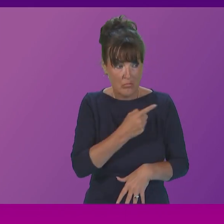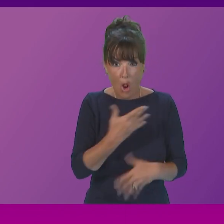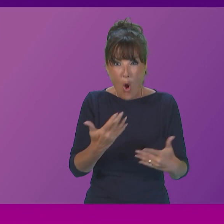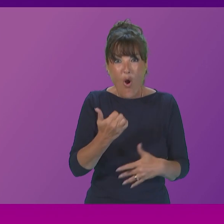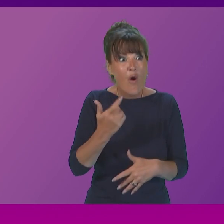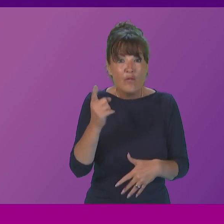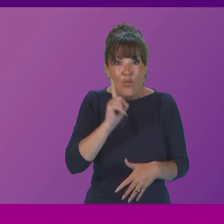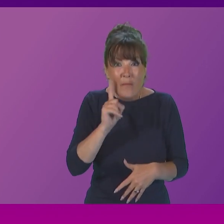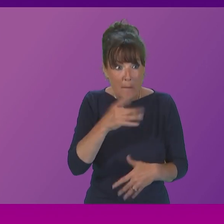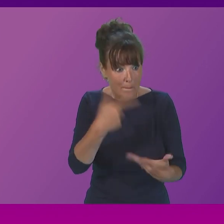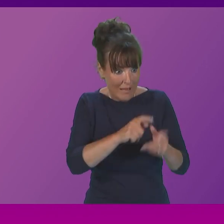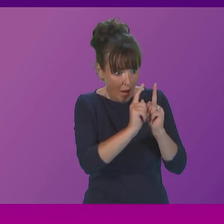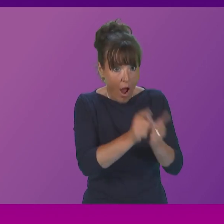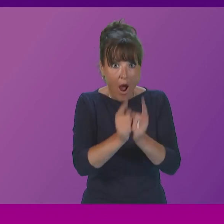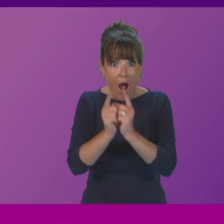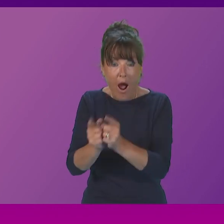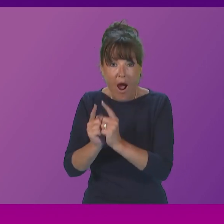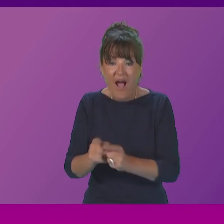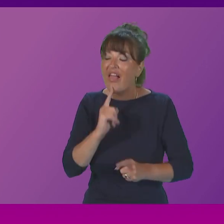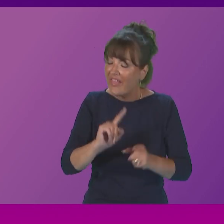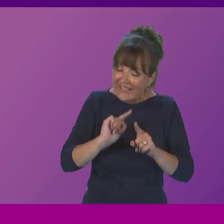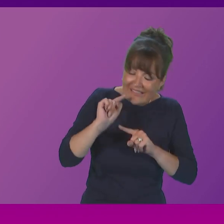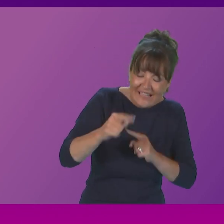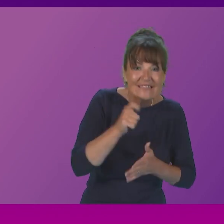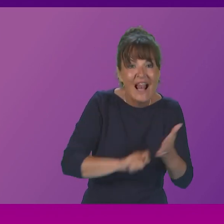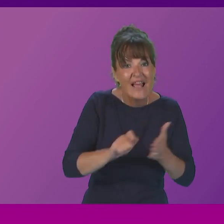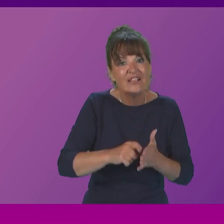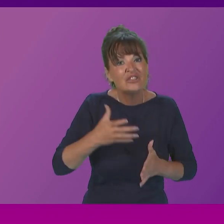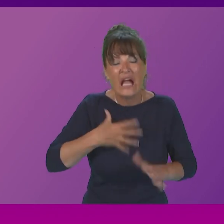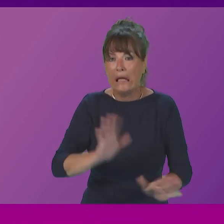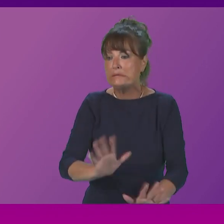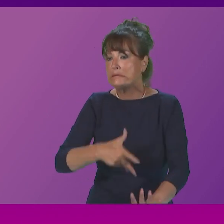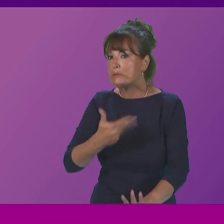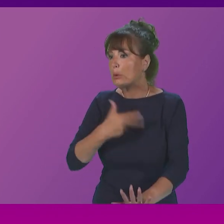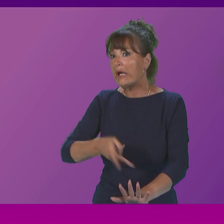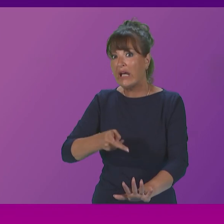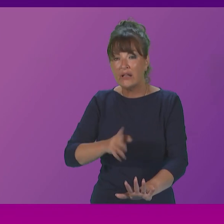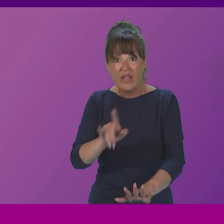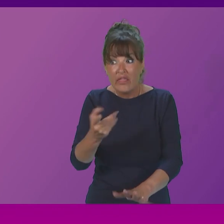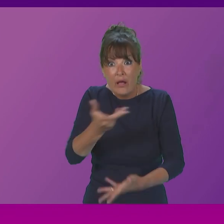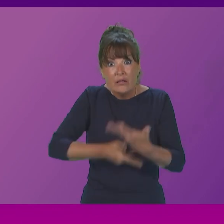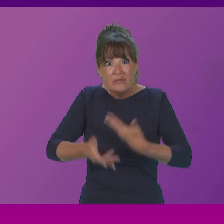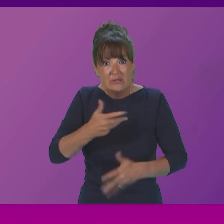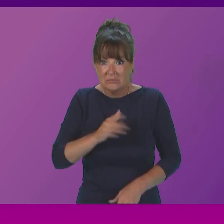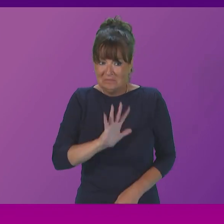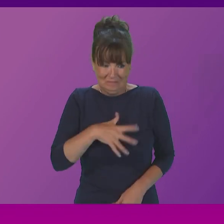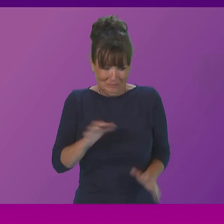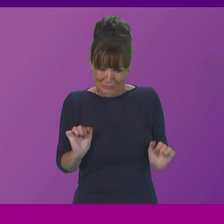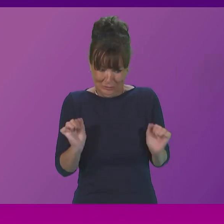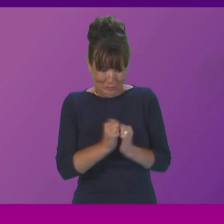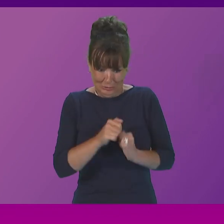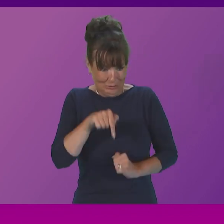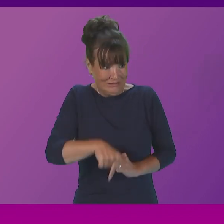decide to not re-stand. And they talked about the experiences they had. They talked about the fact that they didn't think this was compatible with their